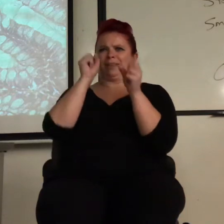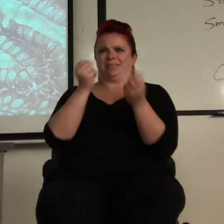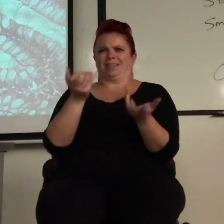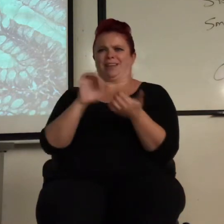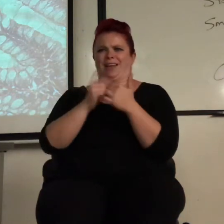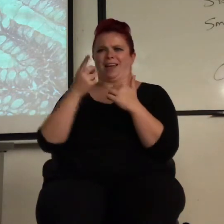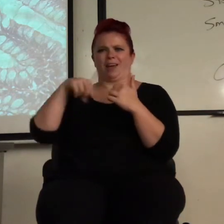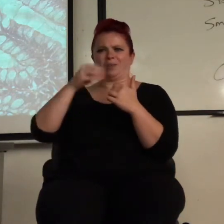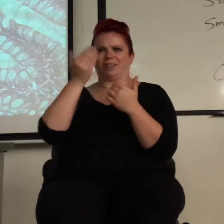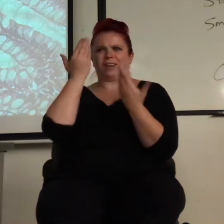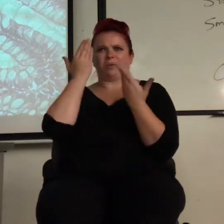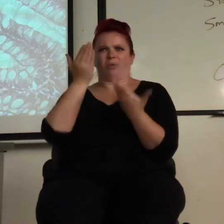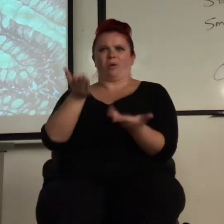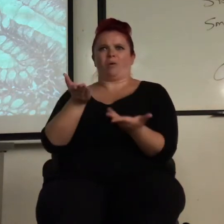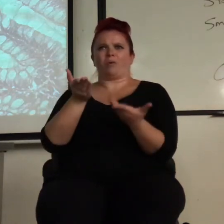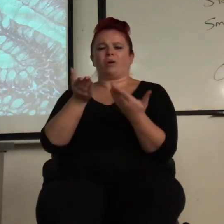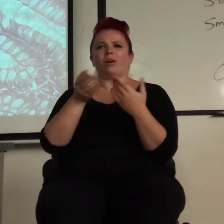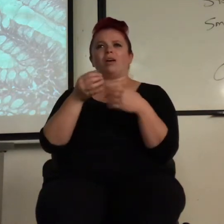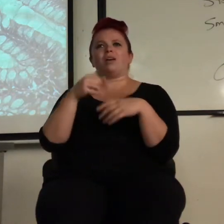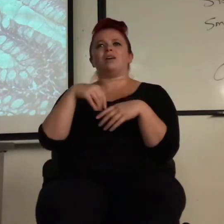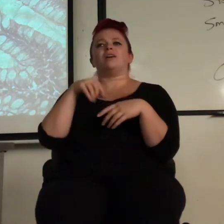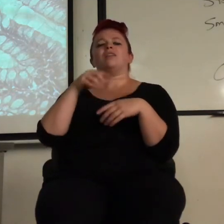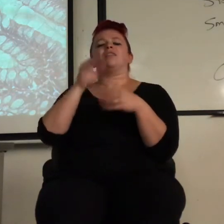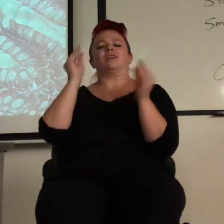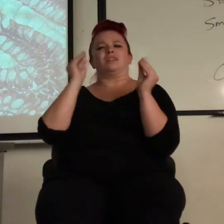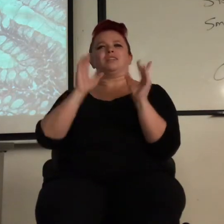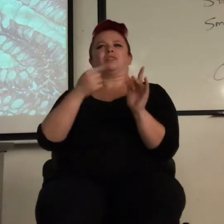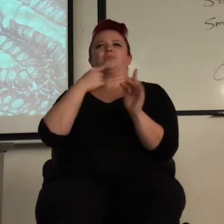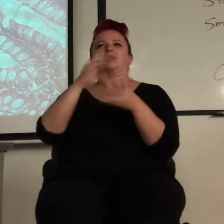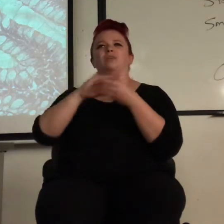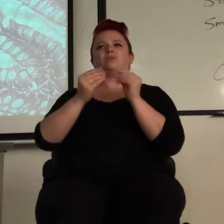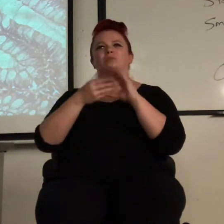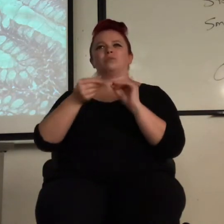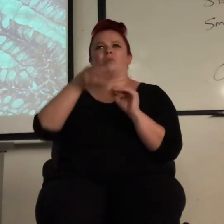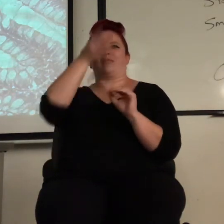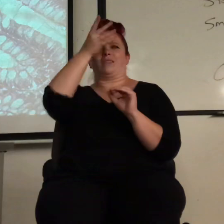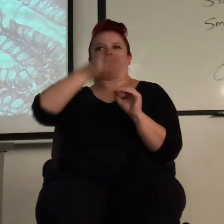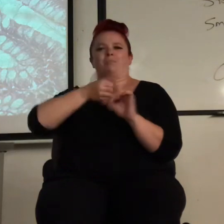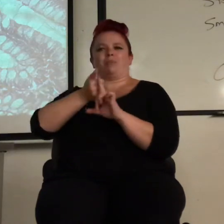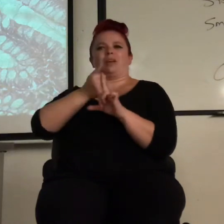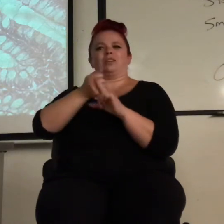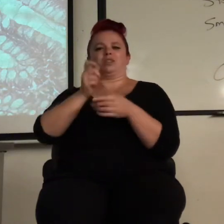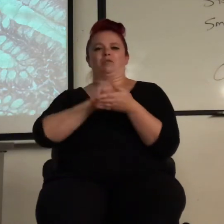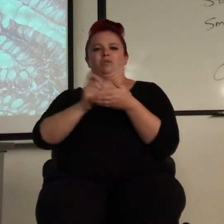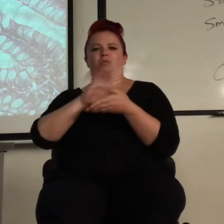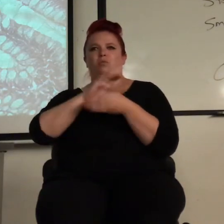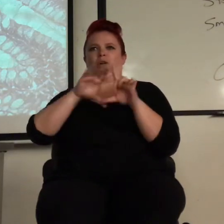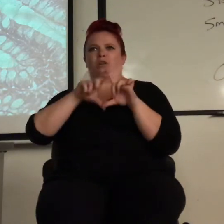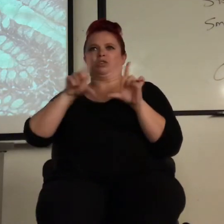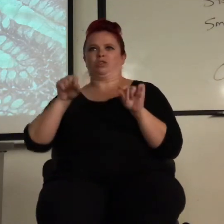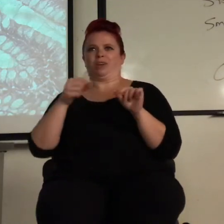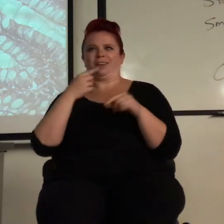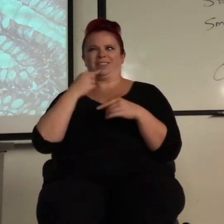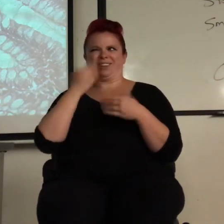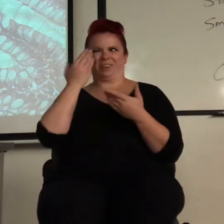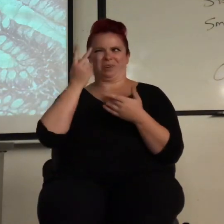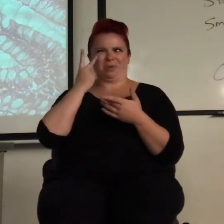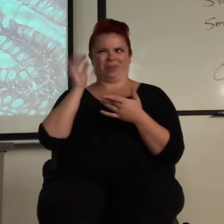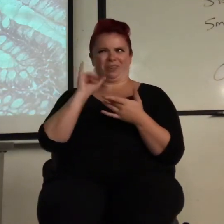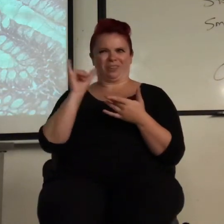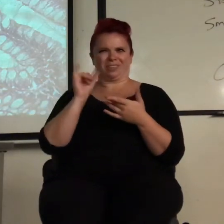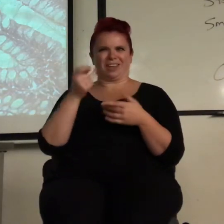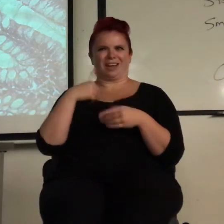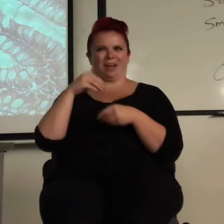like the guy would write her a check, and she kind of laughs and you know what this looks like, right? You're writing me a check